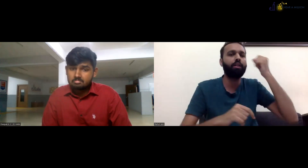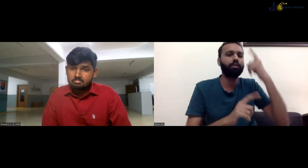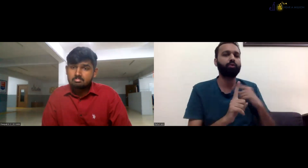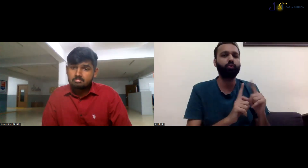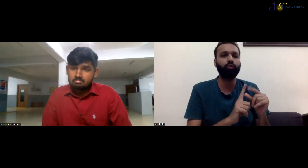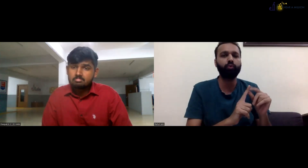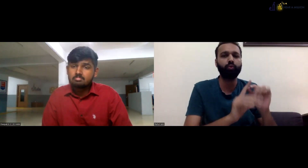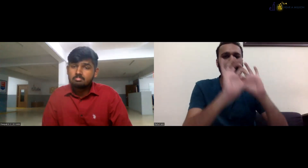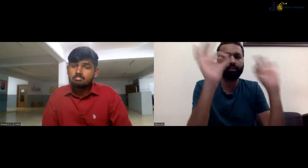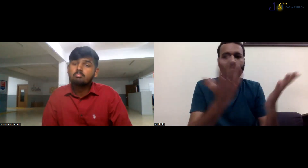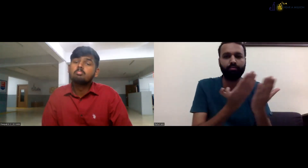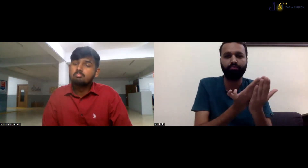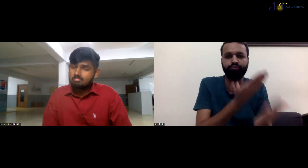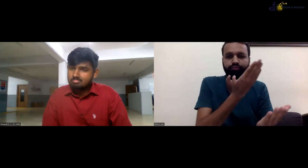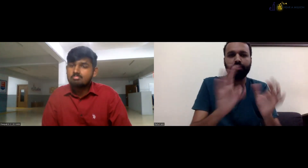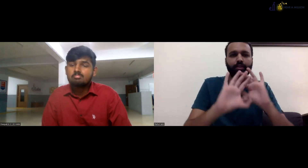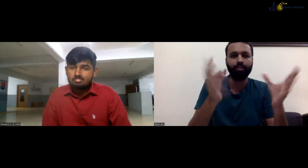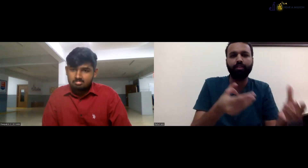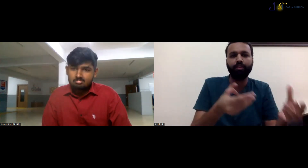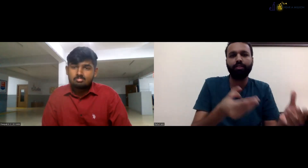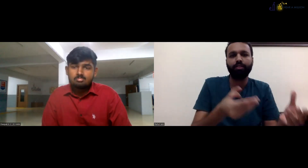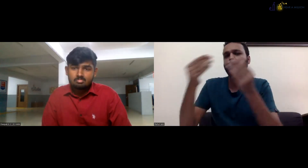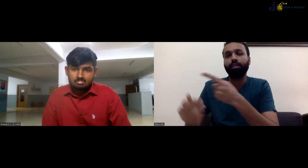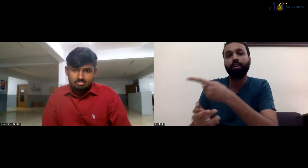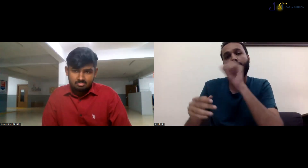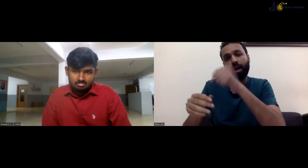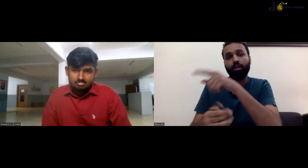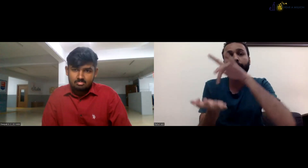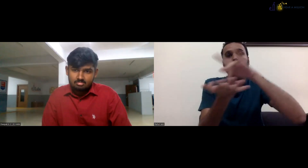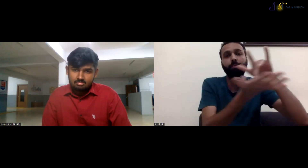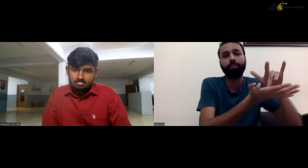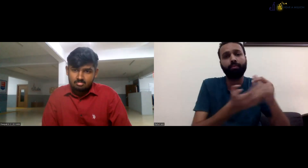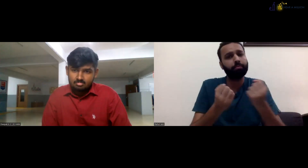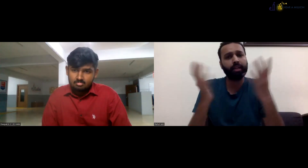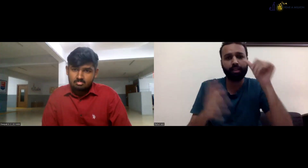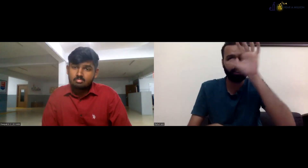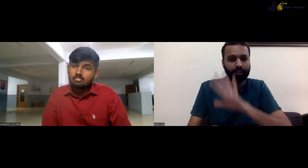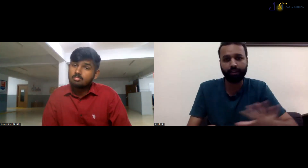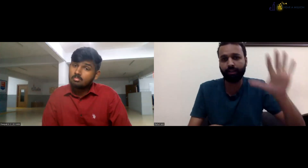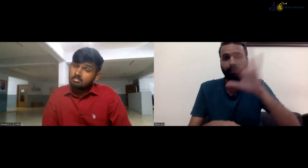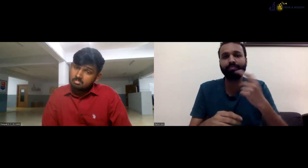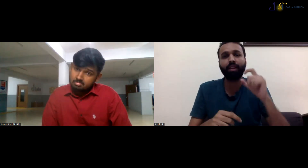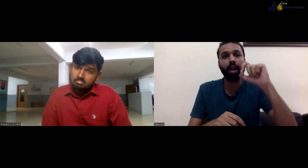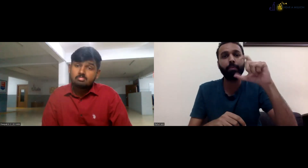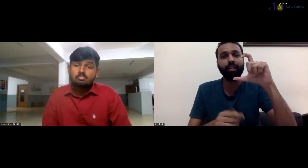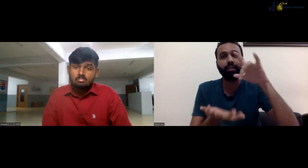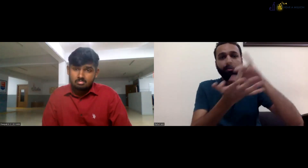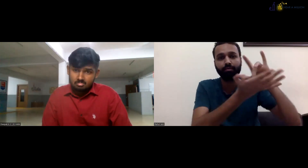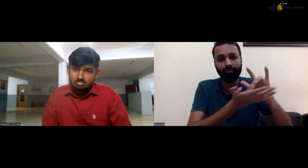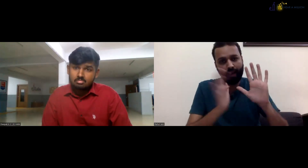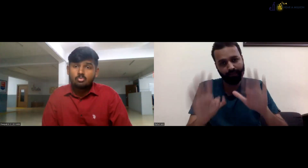this service. And that helps you understand how to take your visa process further. And